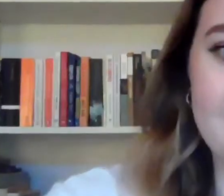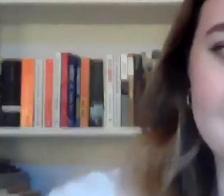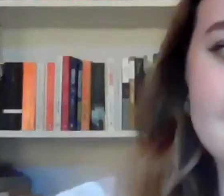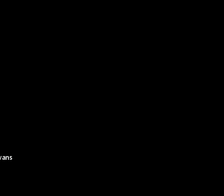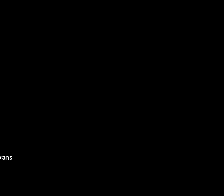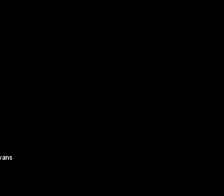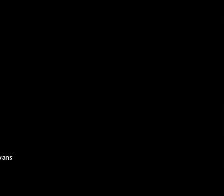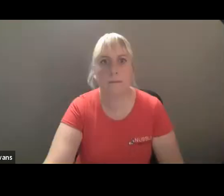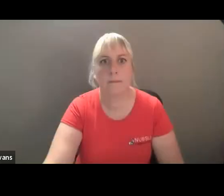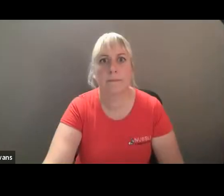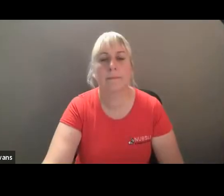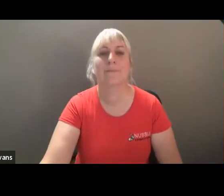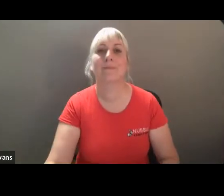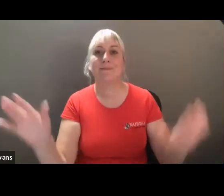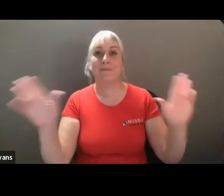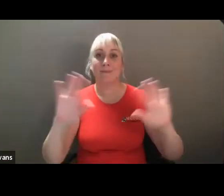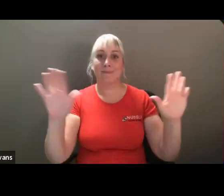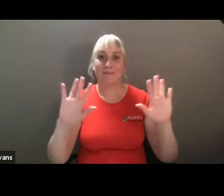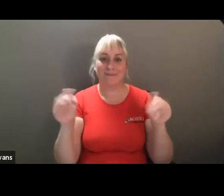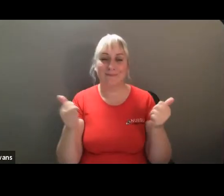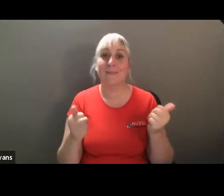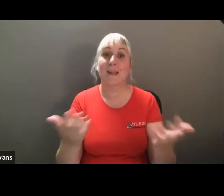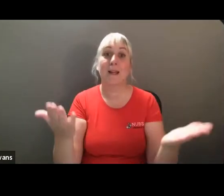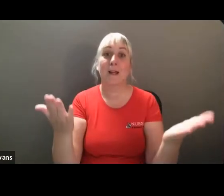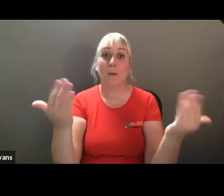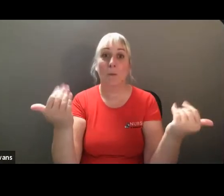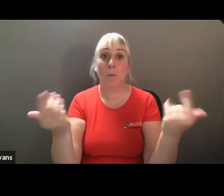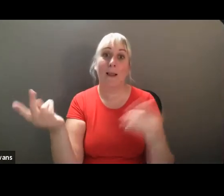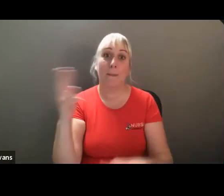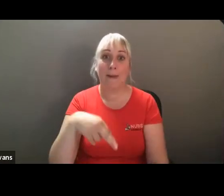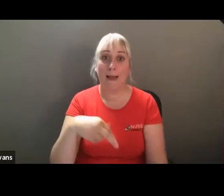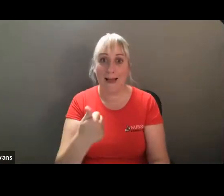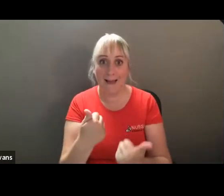Hi everyone, welcome back.